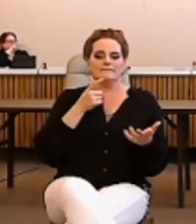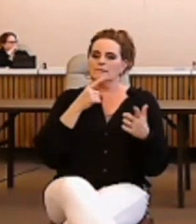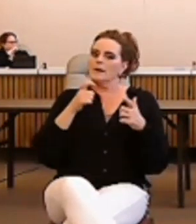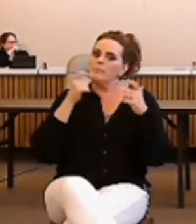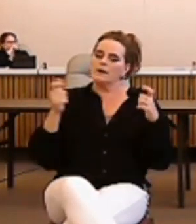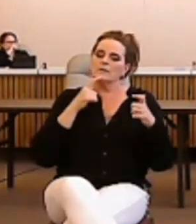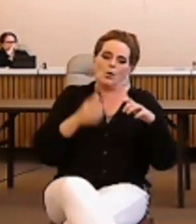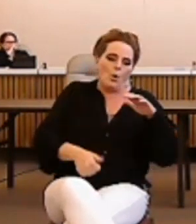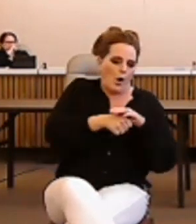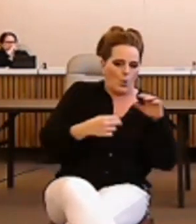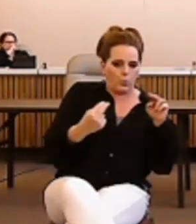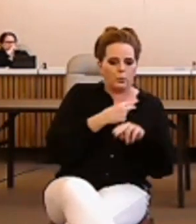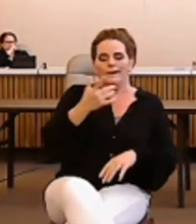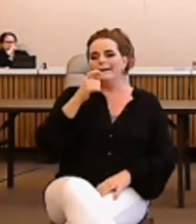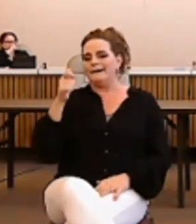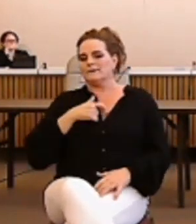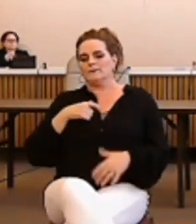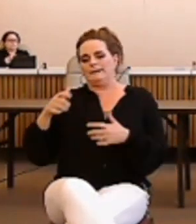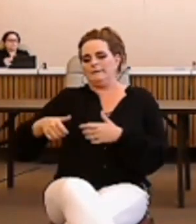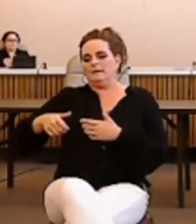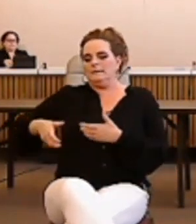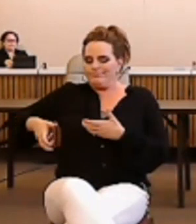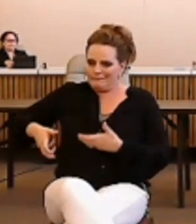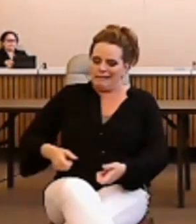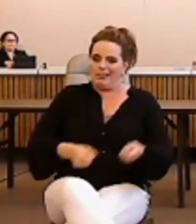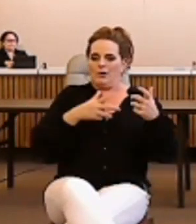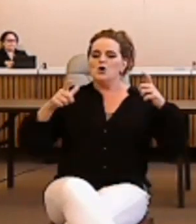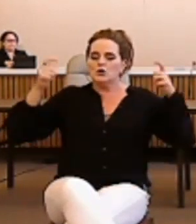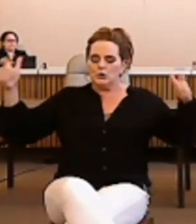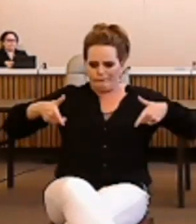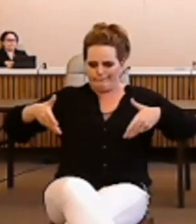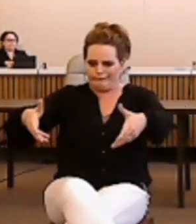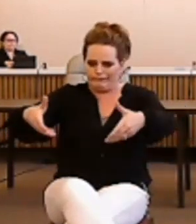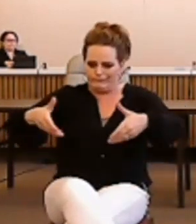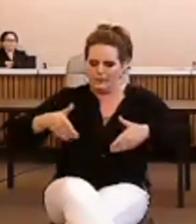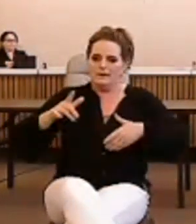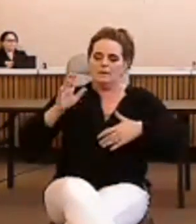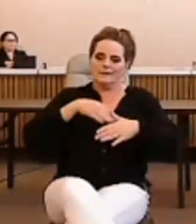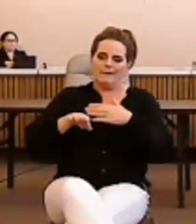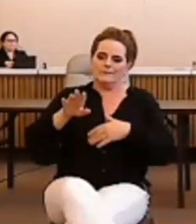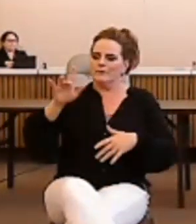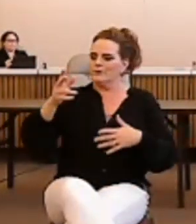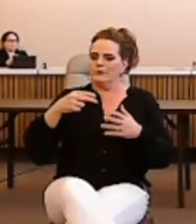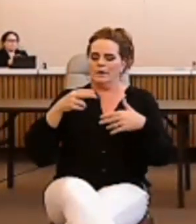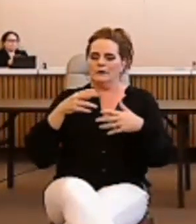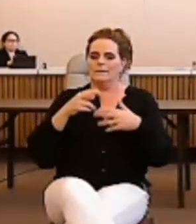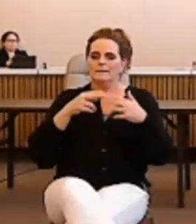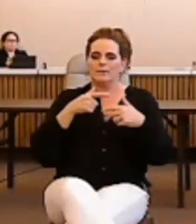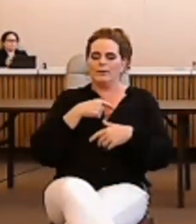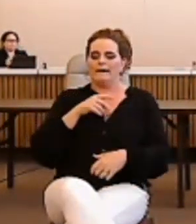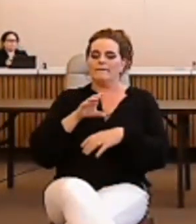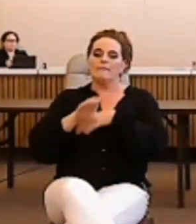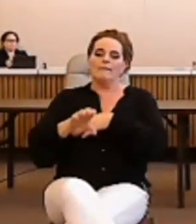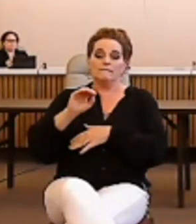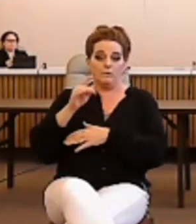under the throughway. He's going to be digging a giant trench all the way up Middle Road to put in the force main